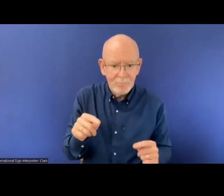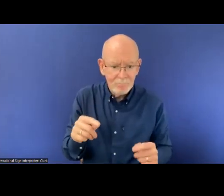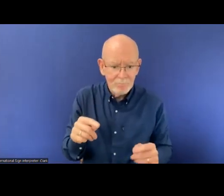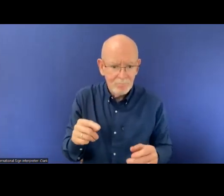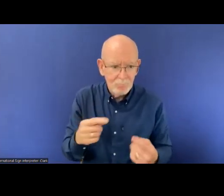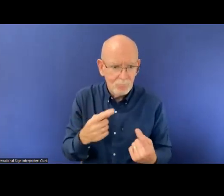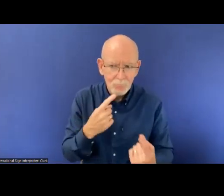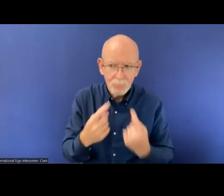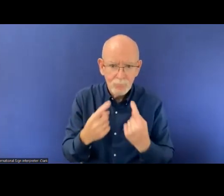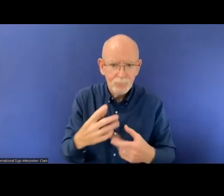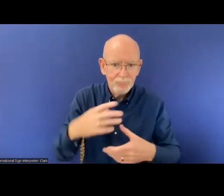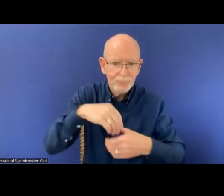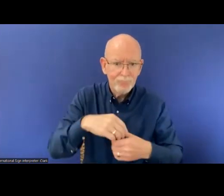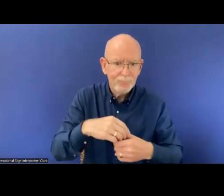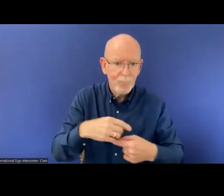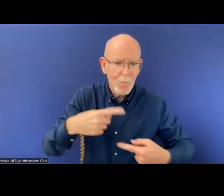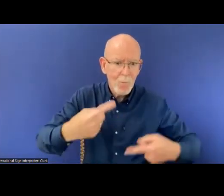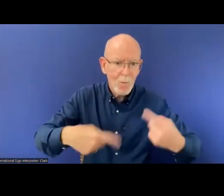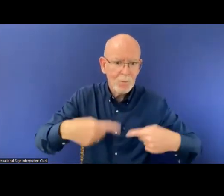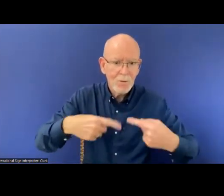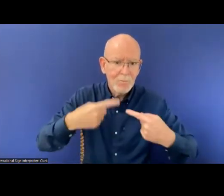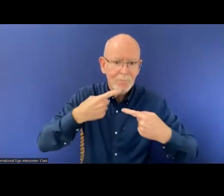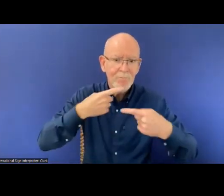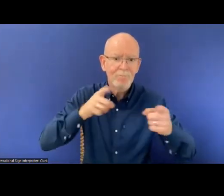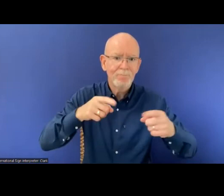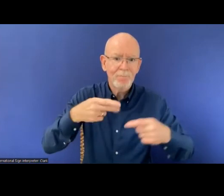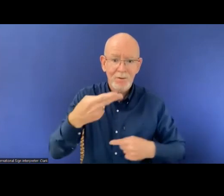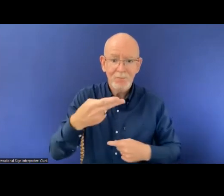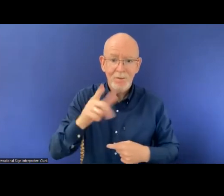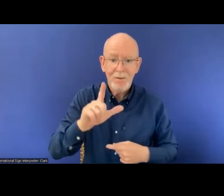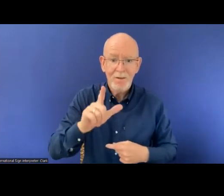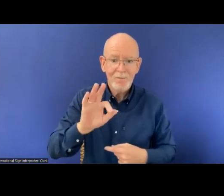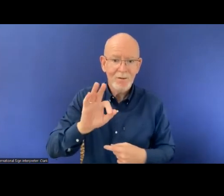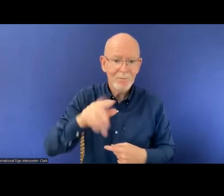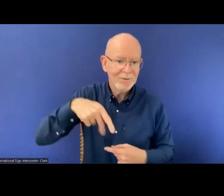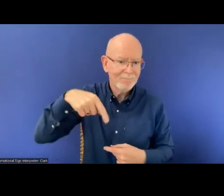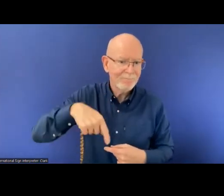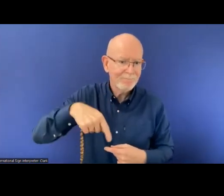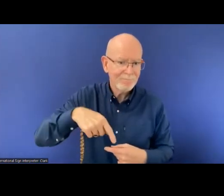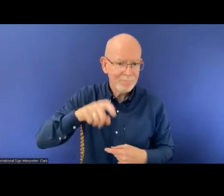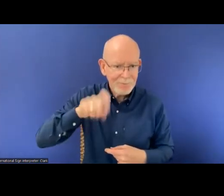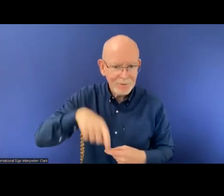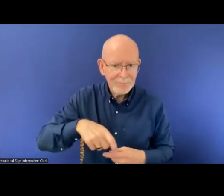on improving global road safety.